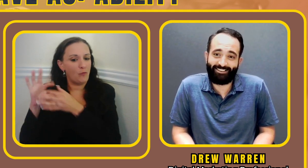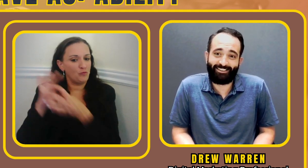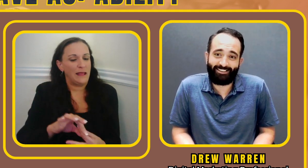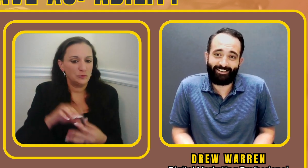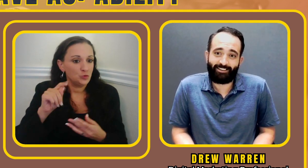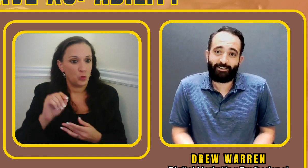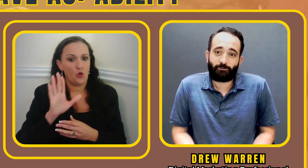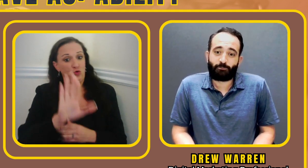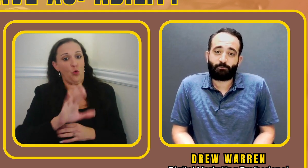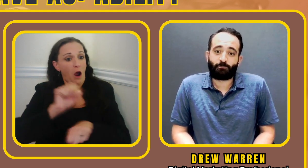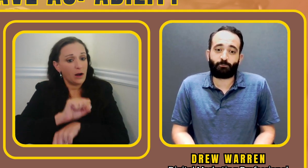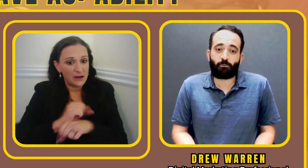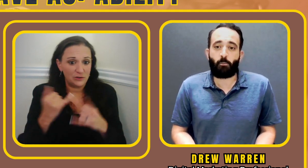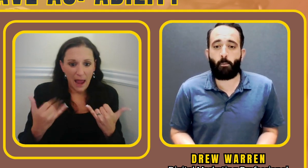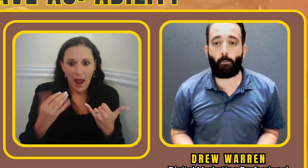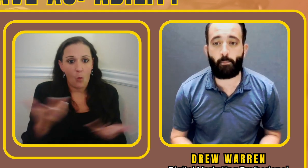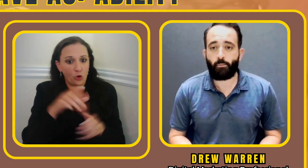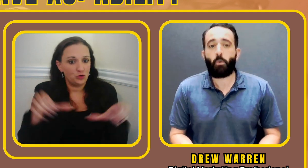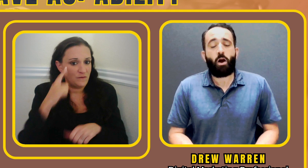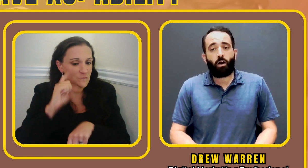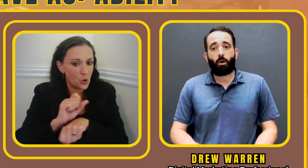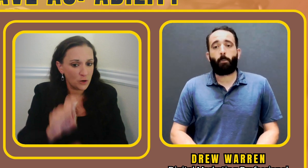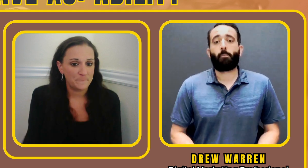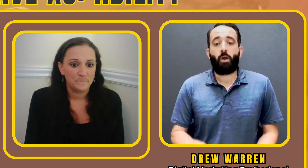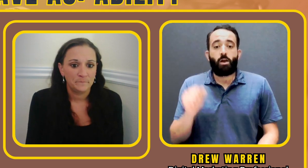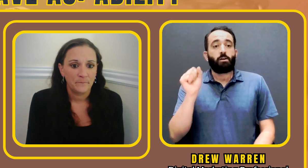to your occupation now and what you're doing for work?